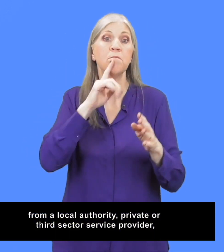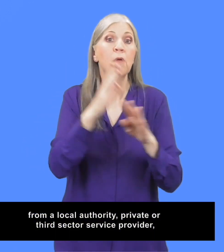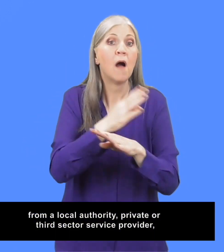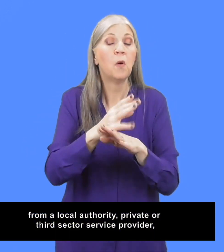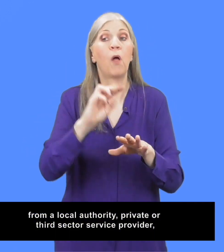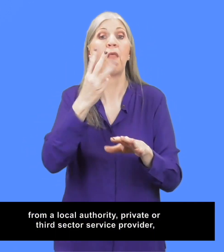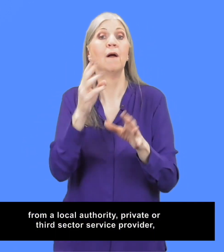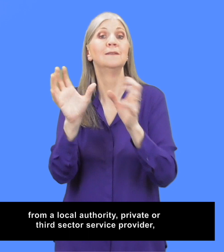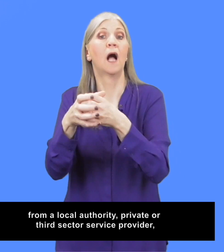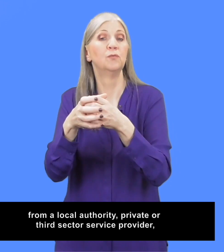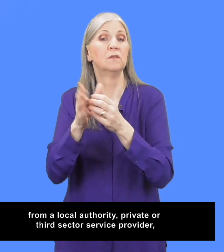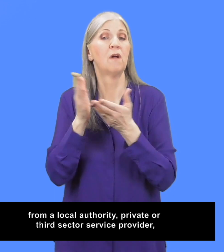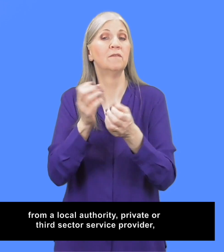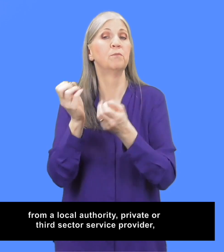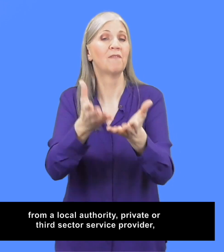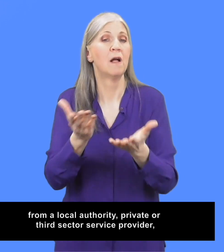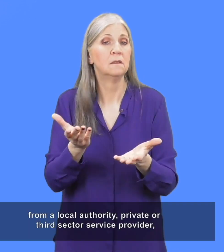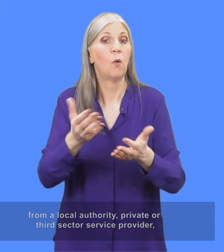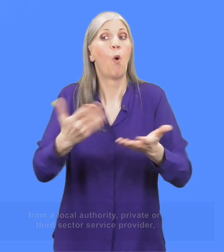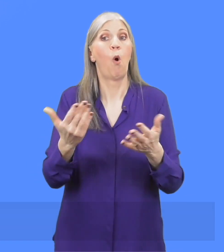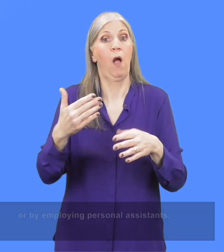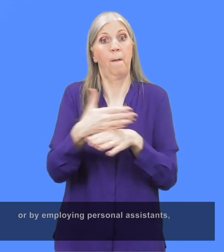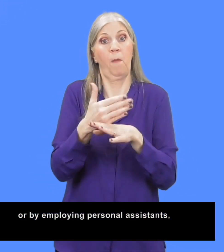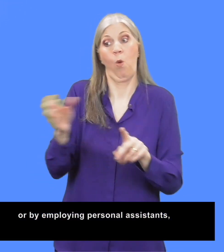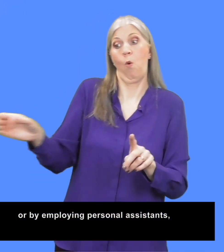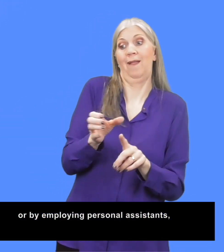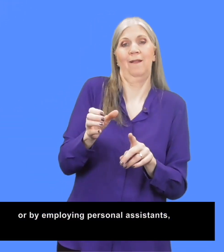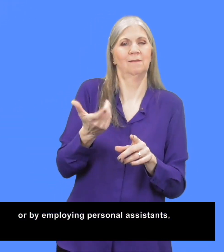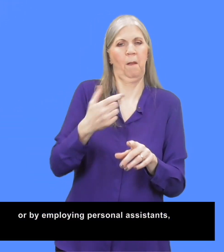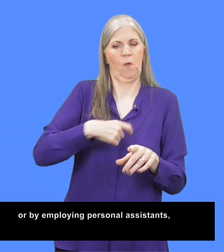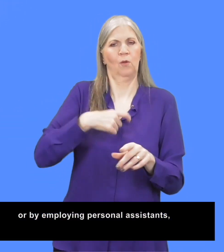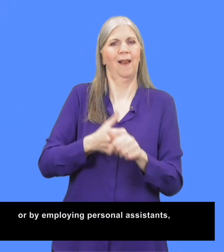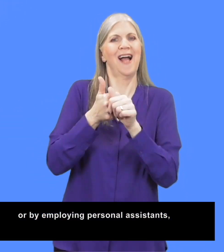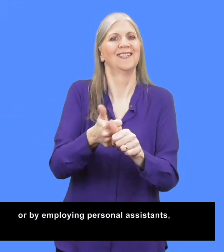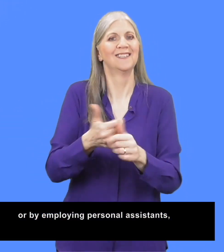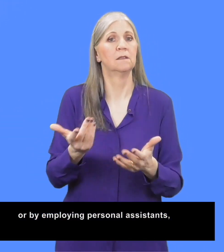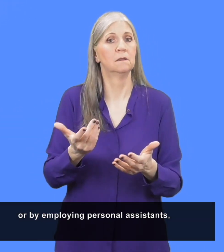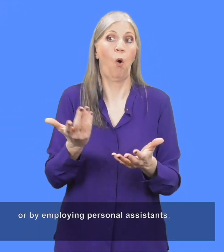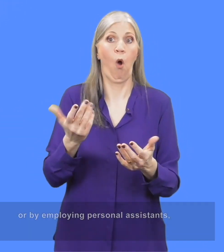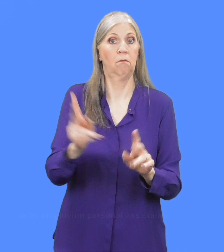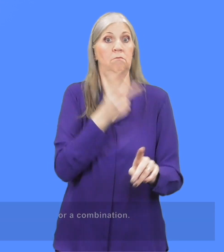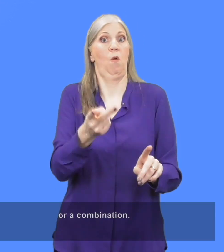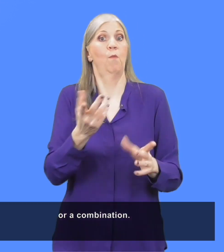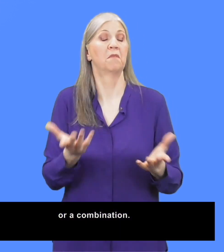or third sector service provider, or by employing personal assistants, or a combination.